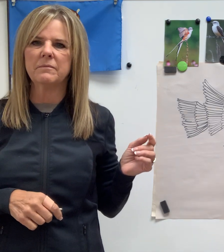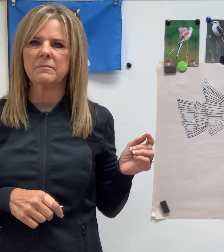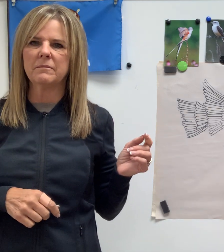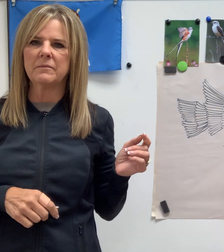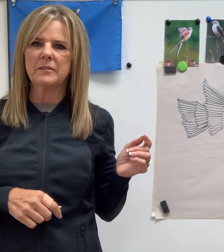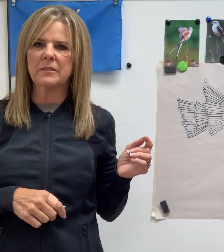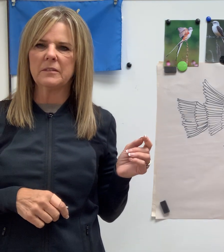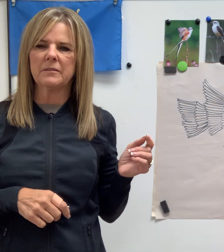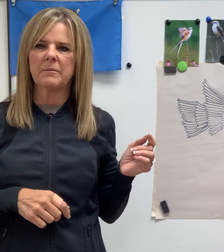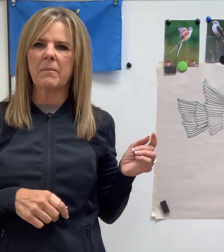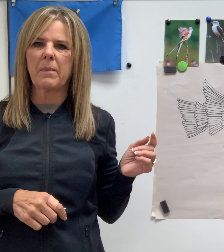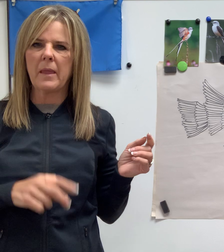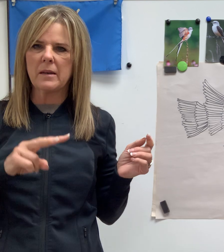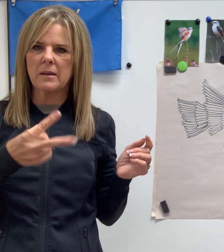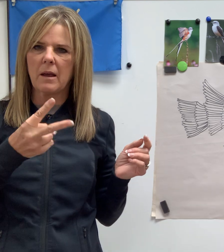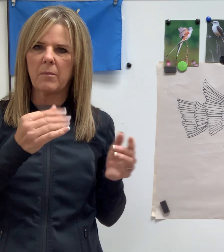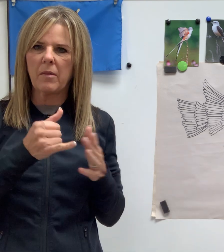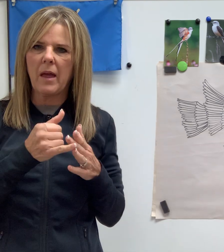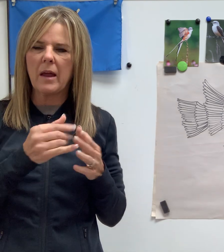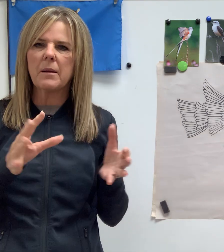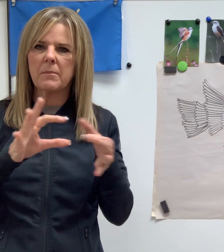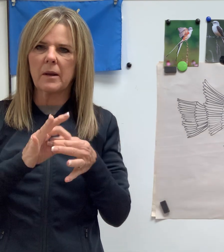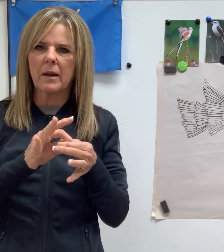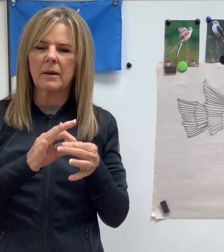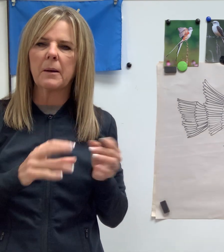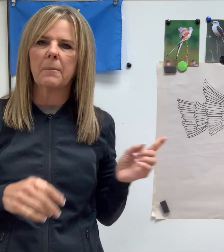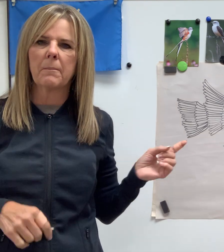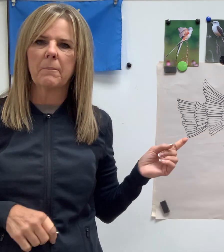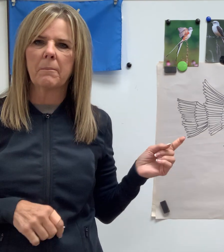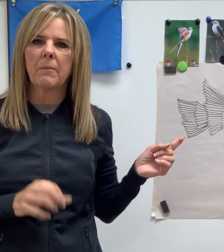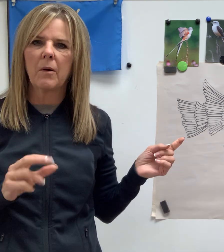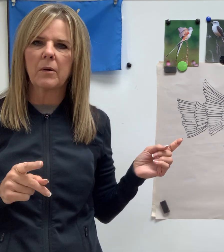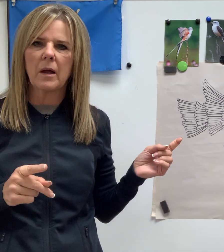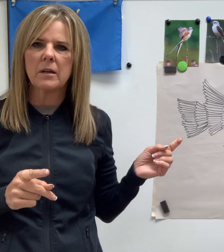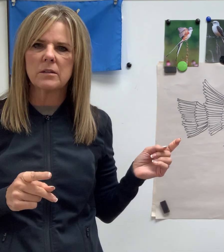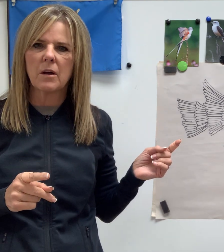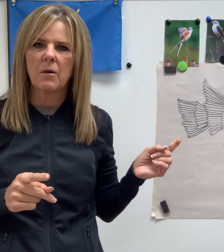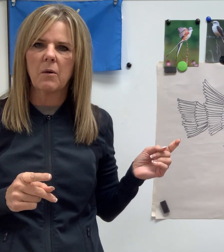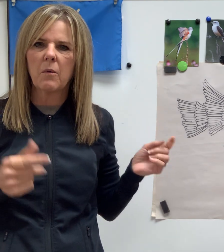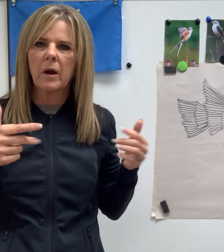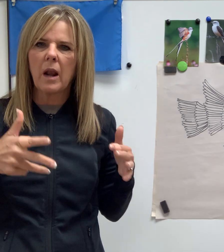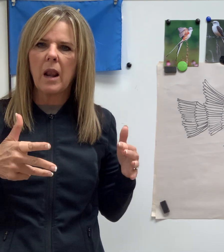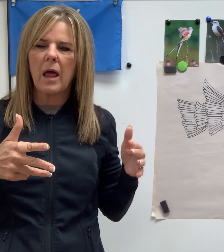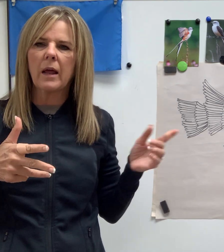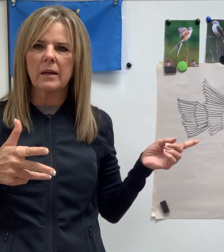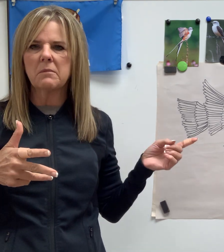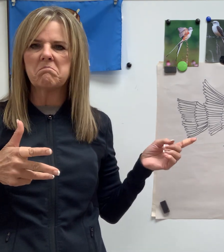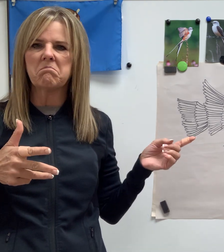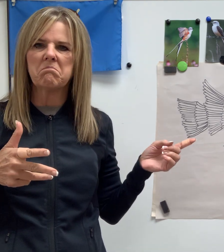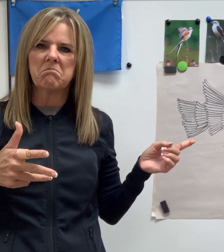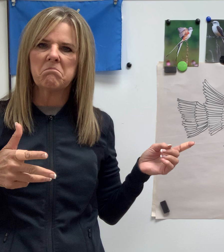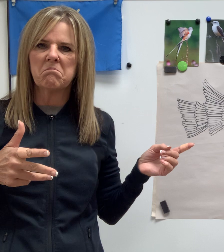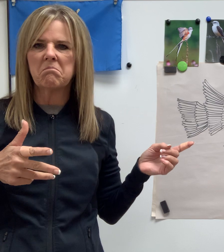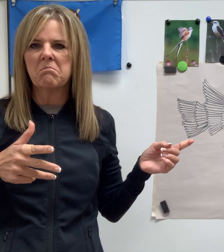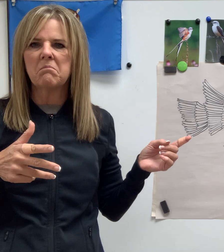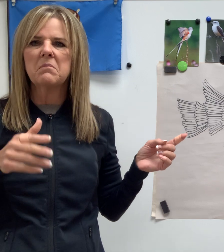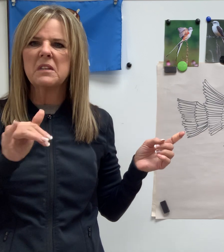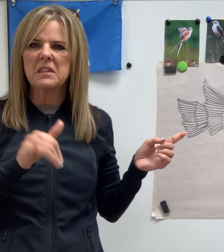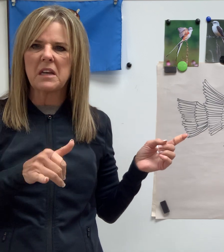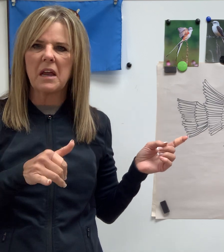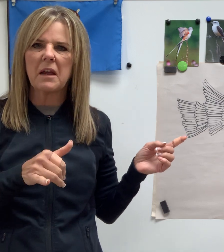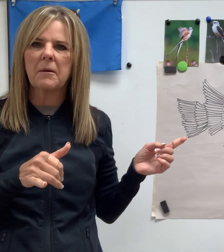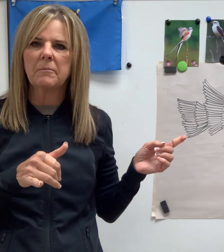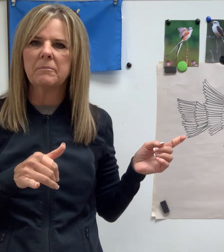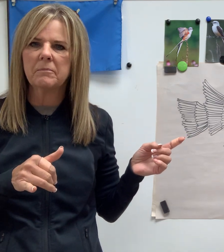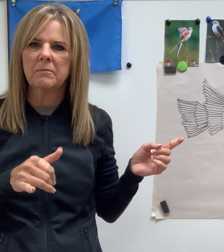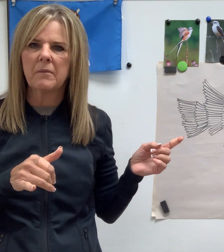Super skinny next to it, double it, and make it touch. Okay, so we're just gonna let it hang out right here. We're gonna make this touch